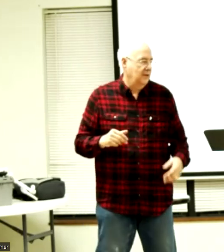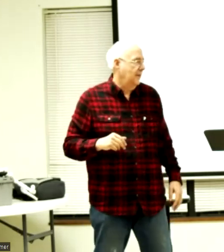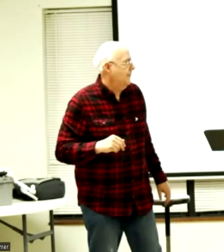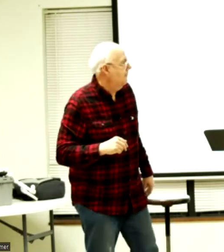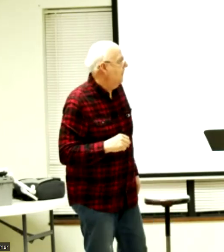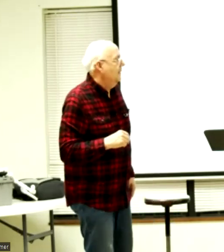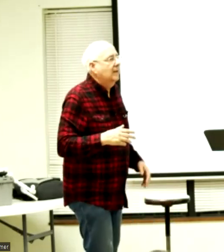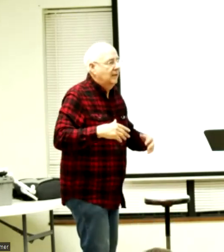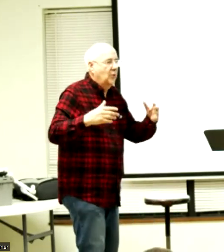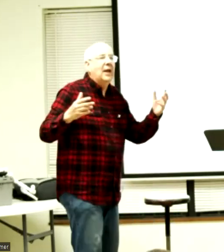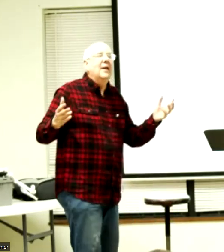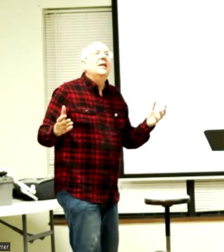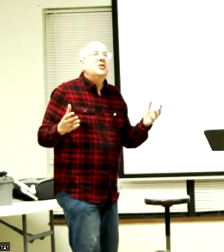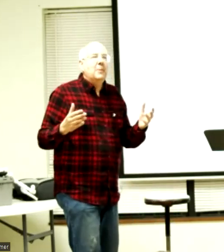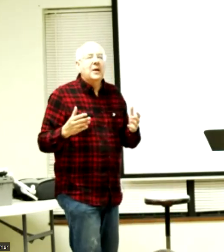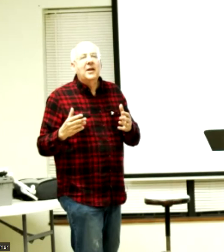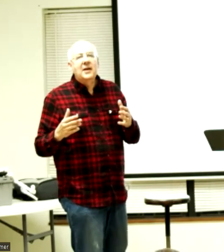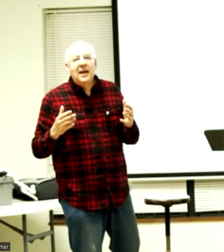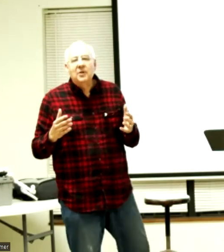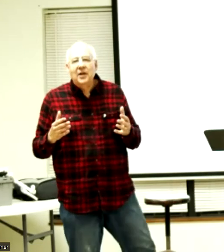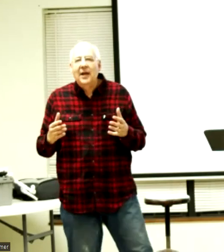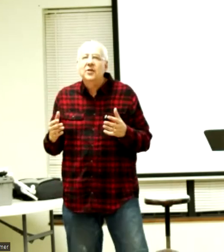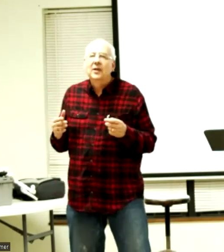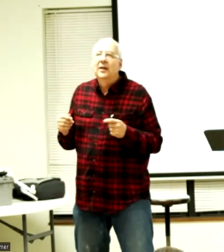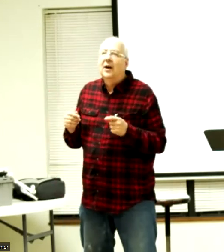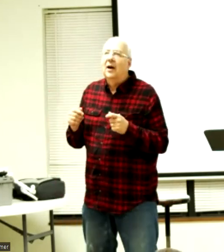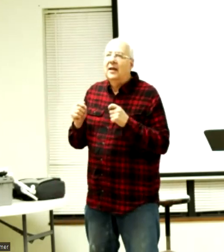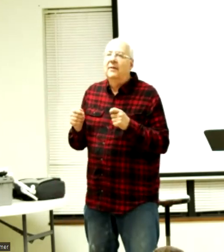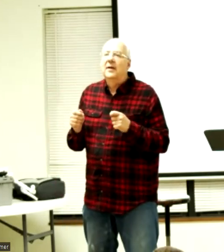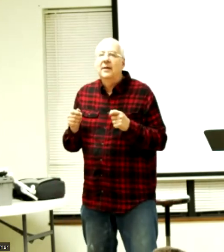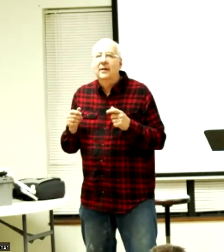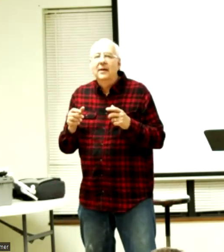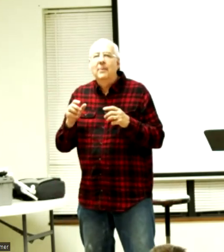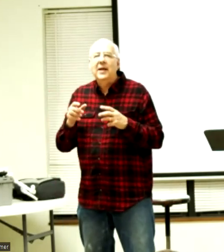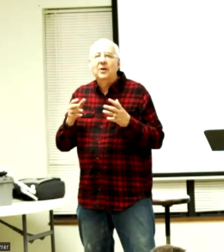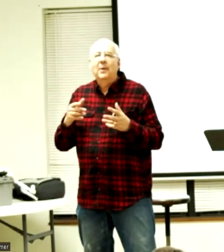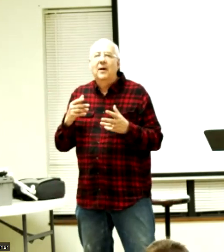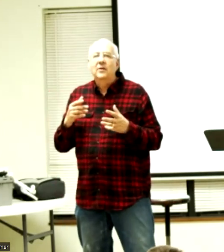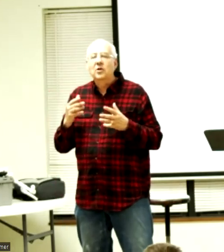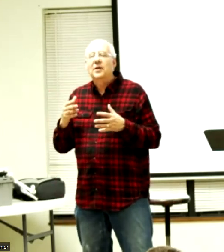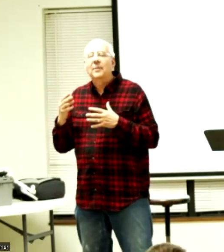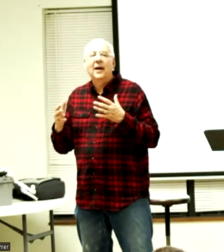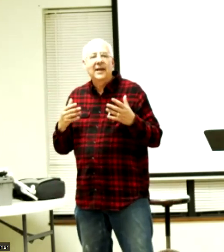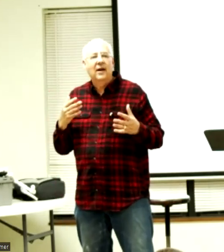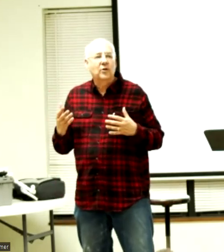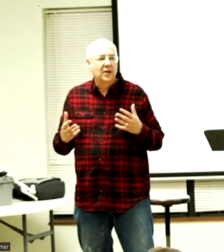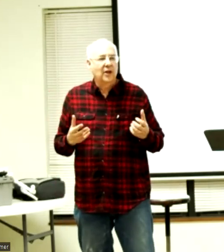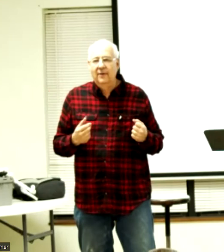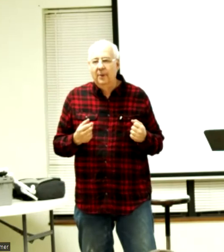somebody. Will not, typically name signs are given based upon usually some kind of characteristic of the